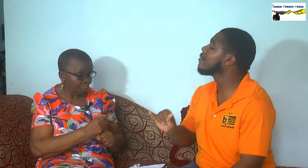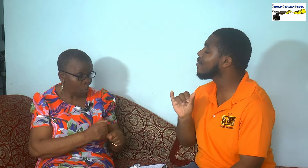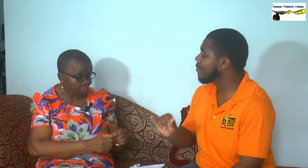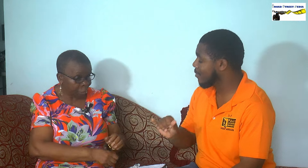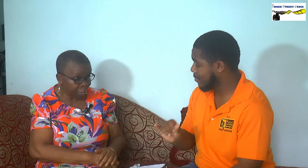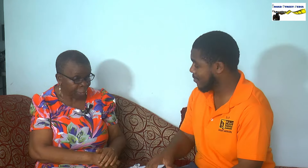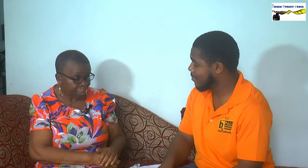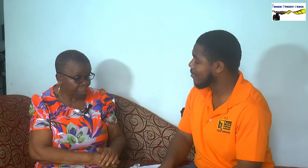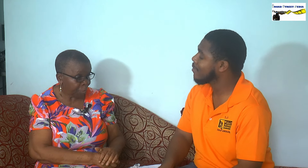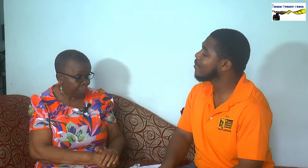For one year.